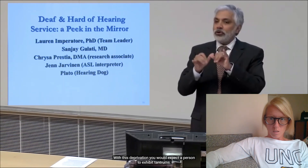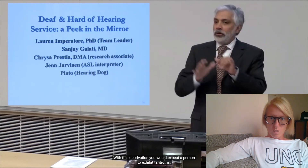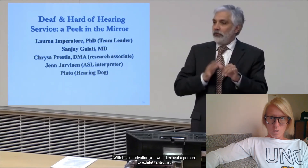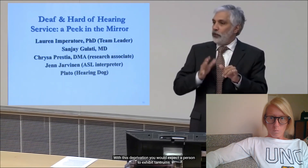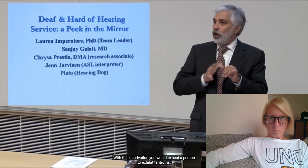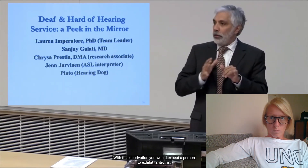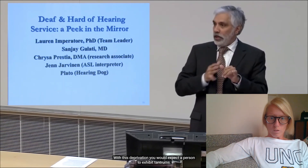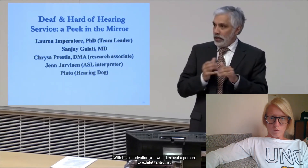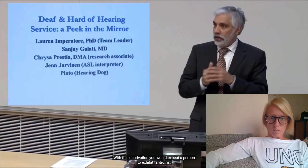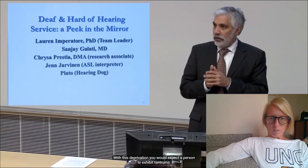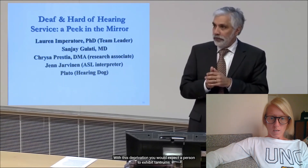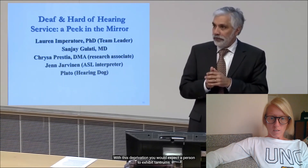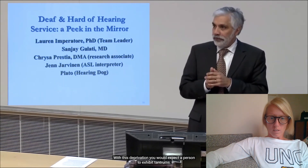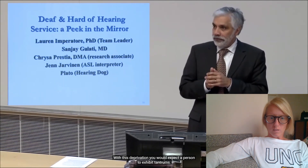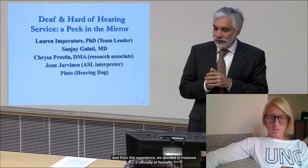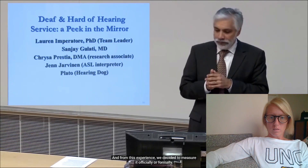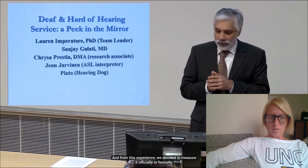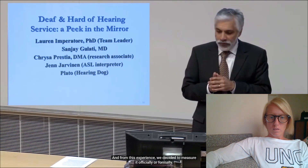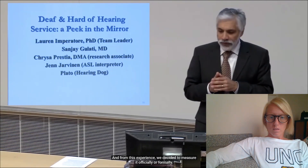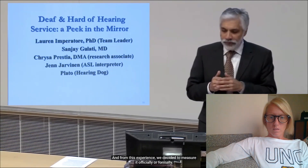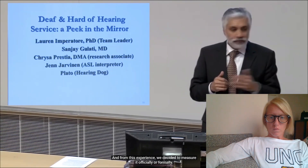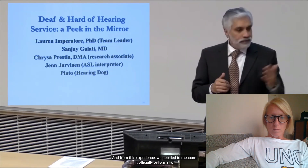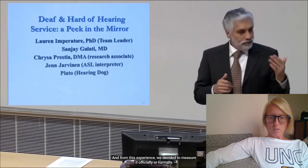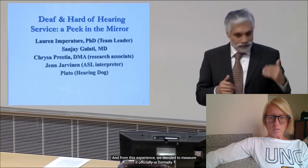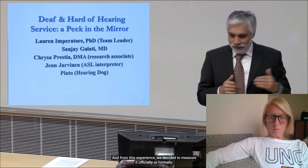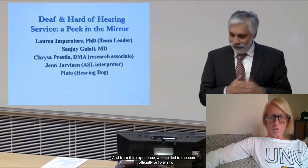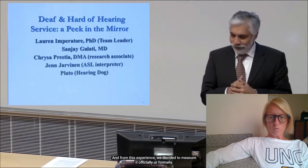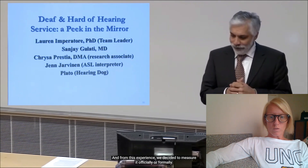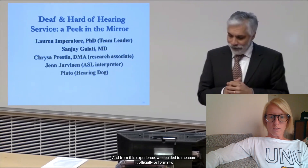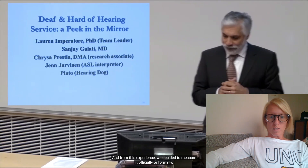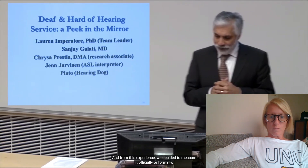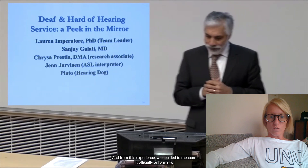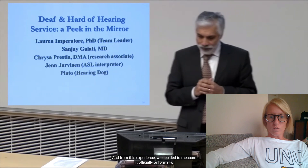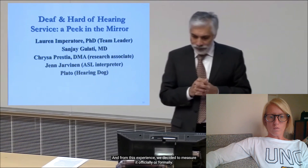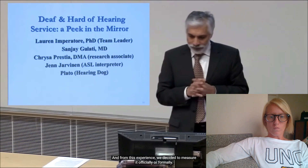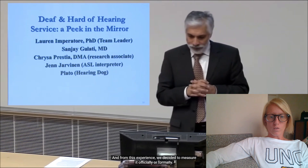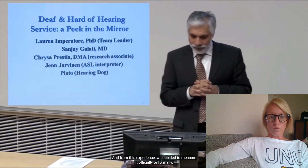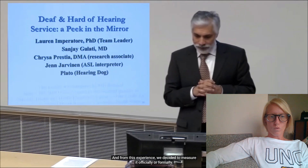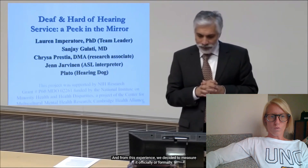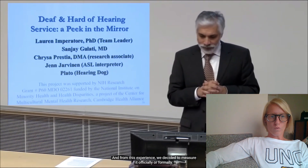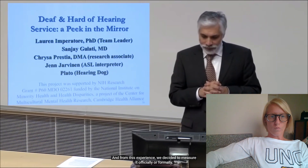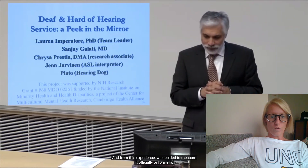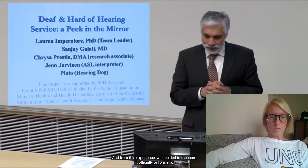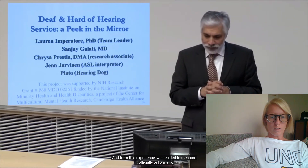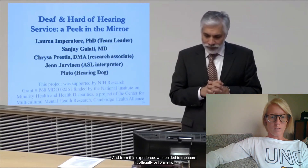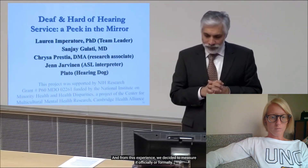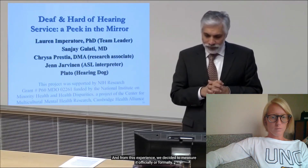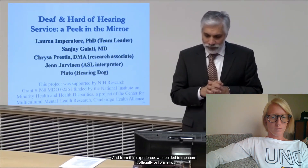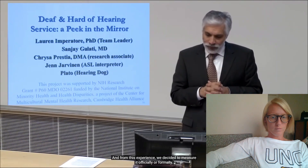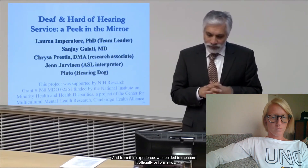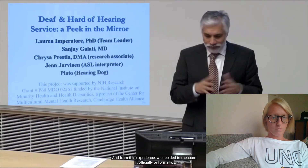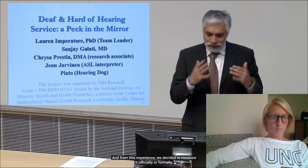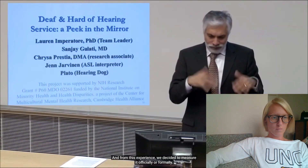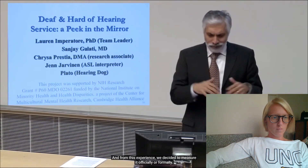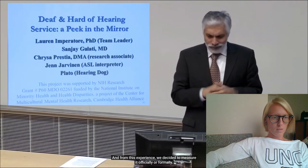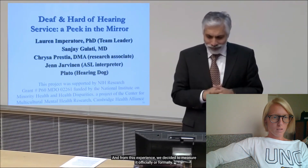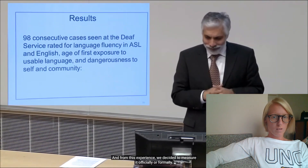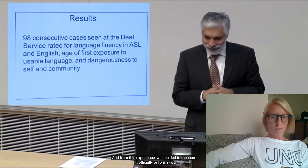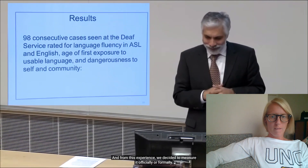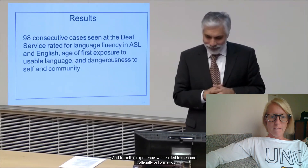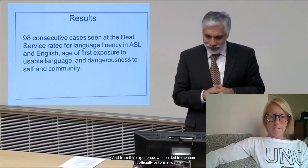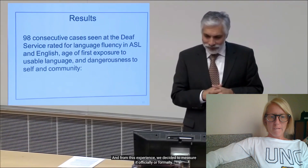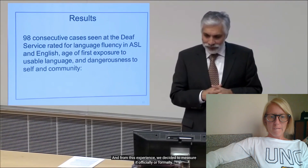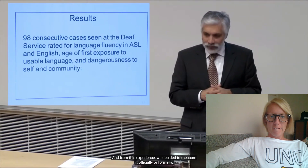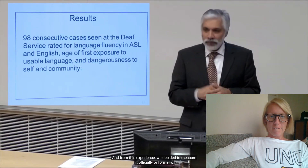tantrums. But when you decide, and from this from this experience, we decide to measure its official or formal. experience, we decided to measure